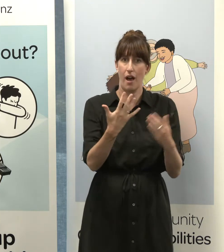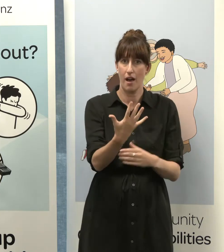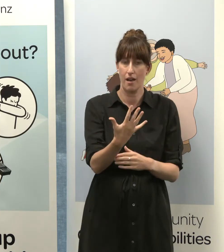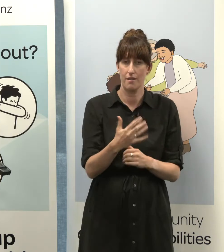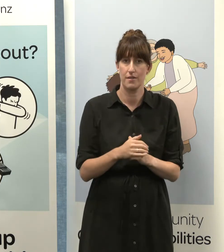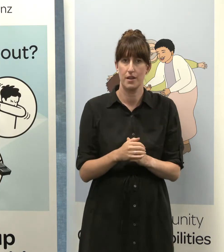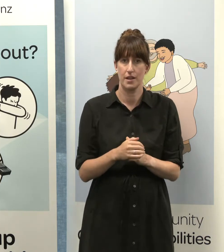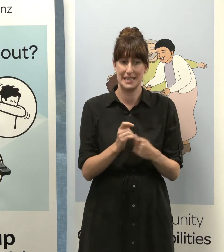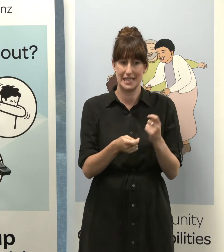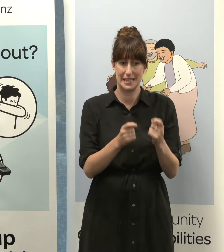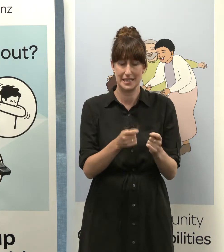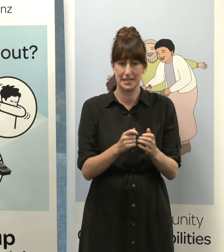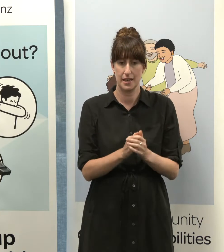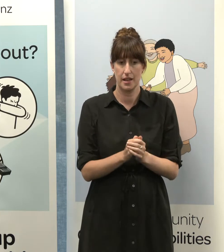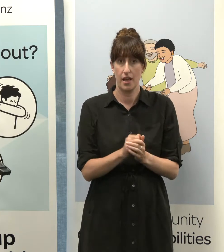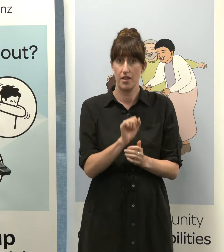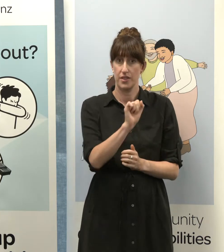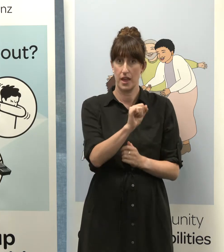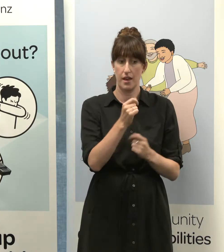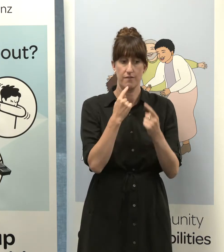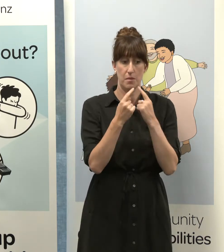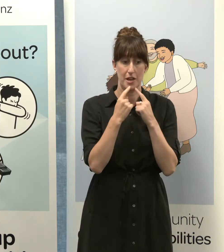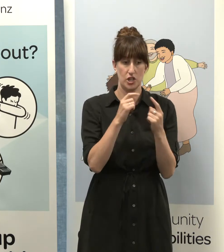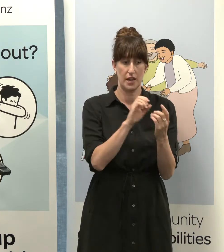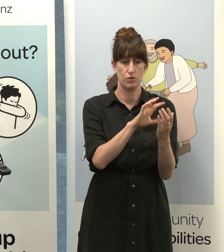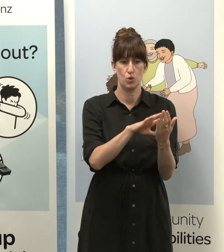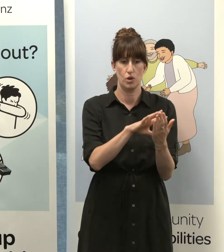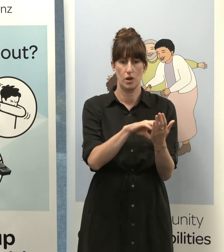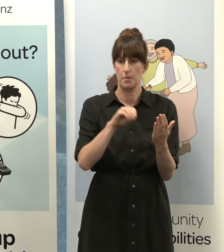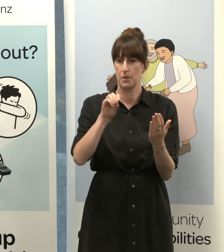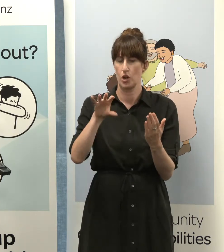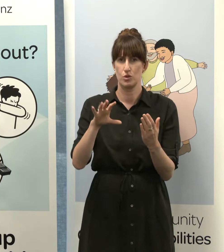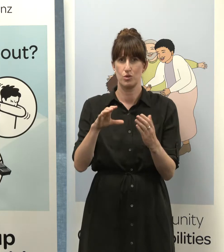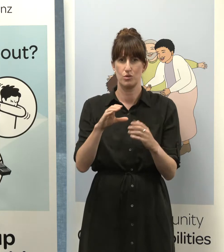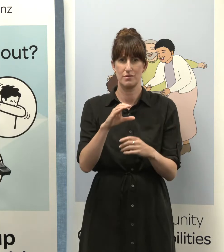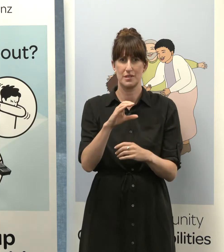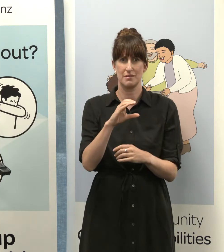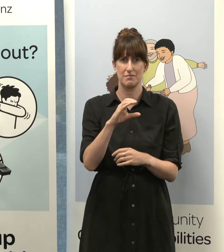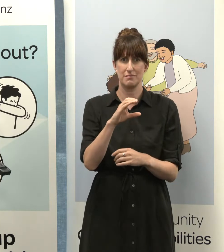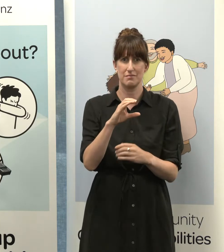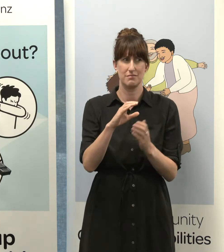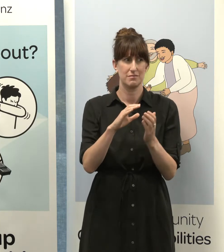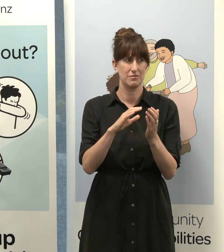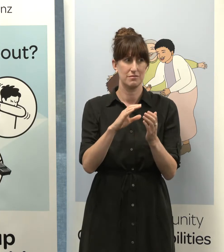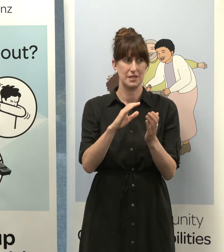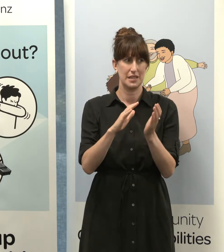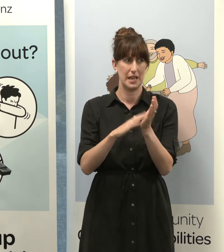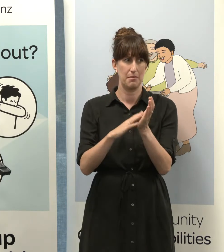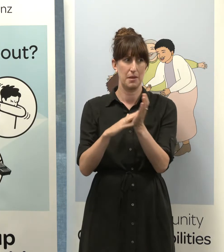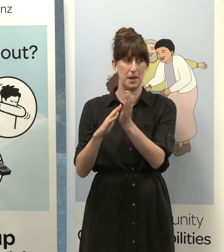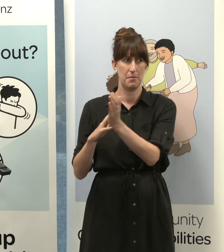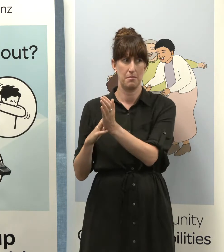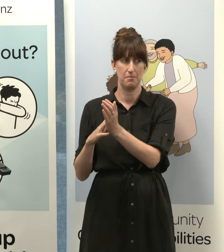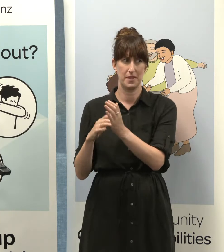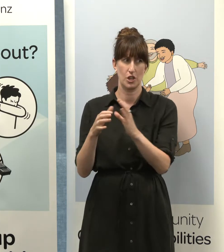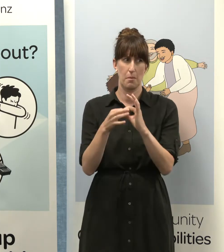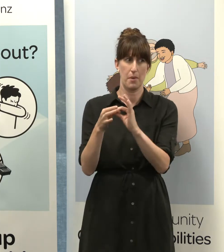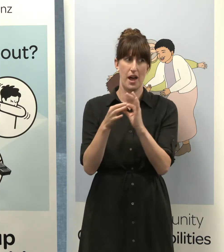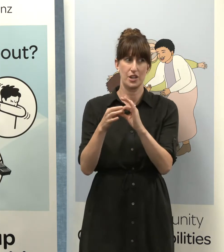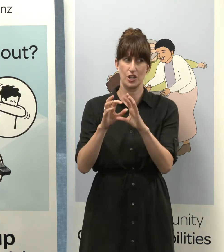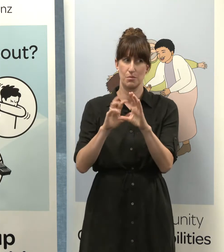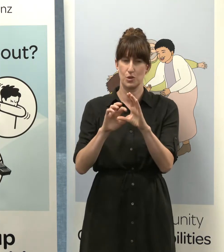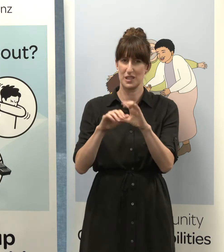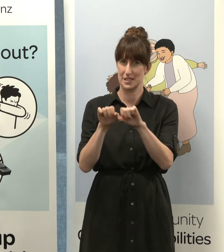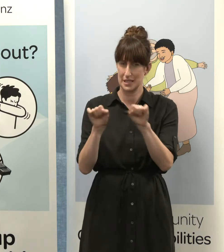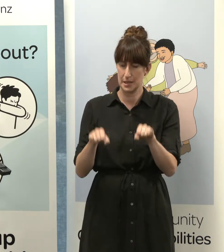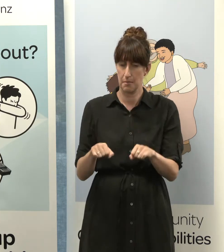information is also loaded into the CCCM, which is the combined platform that we can use, so that if they do need out-of-hours care,